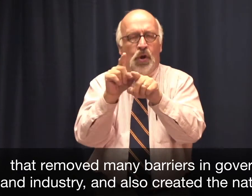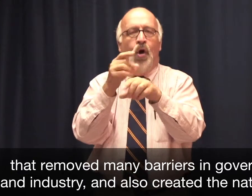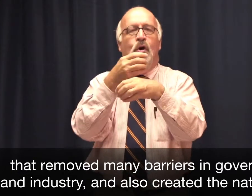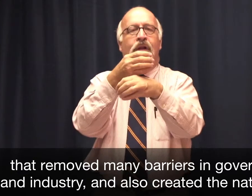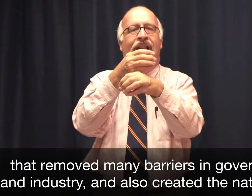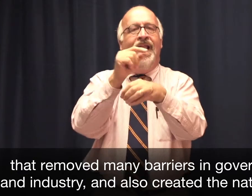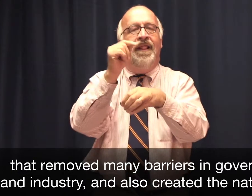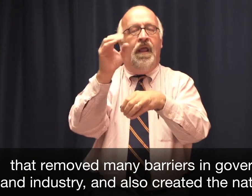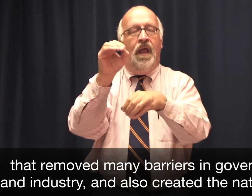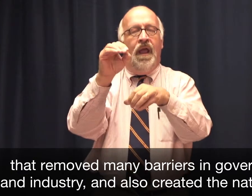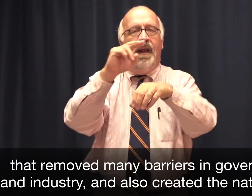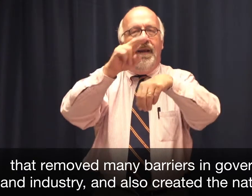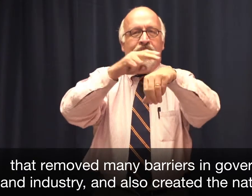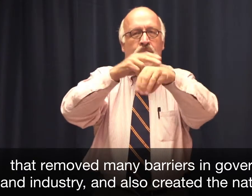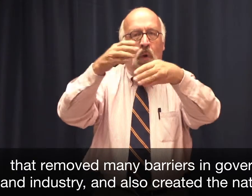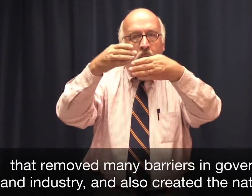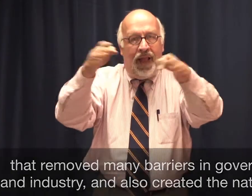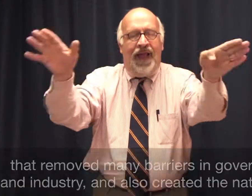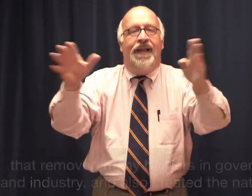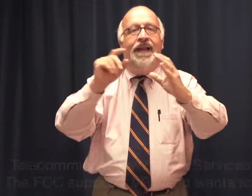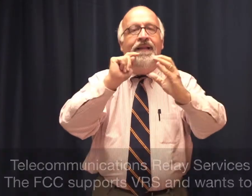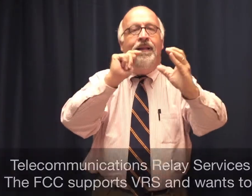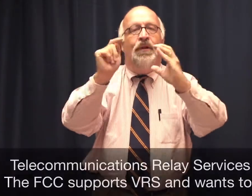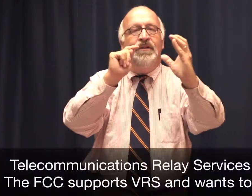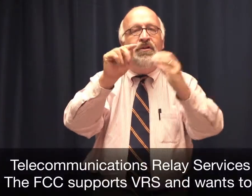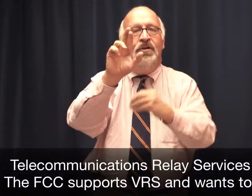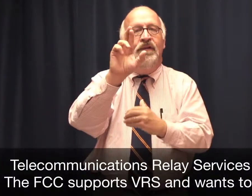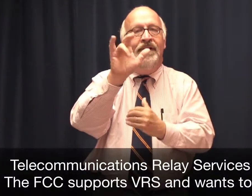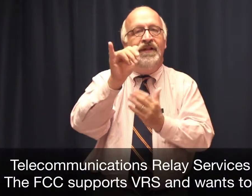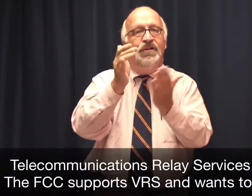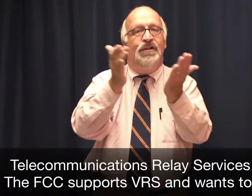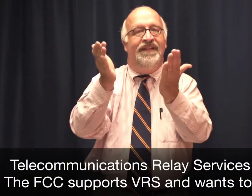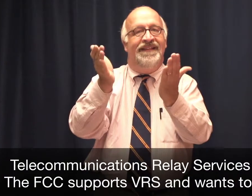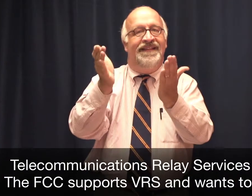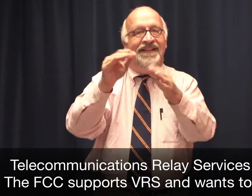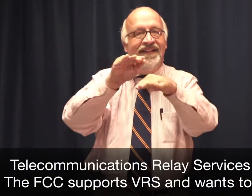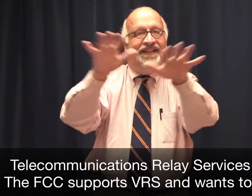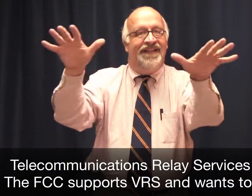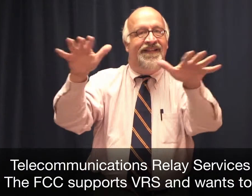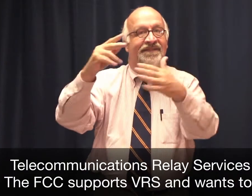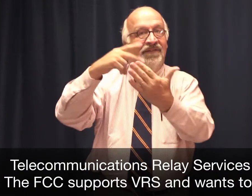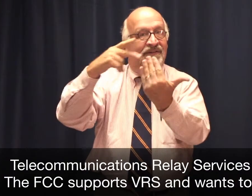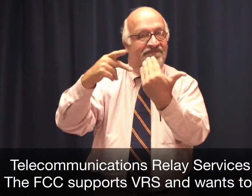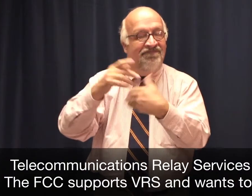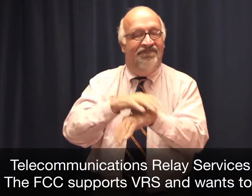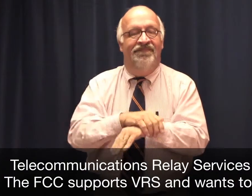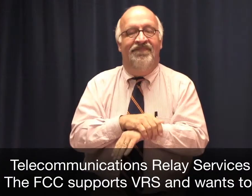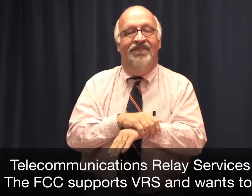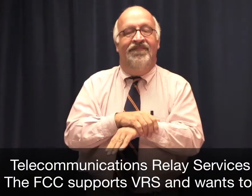It also created the Nationwide Telecommunications Relay Services, TRS.